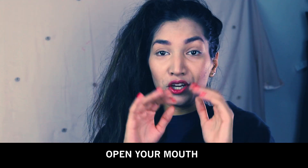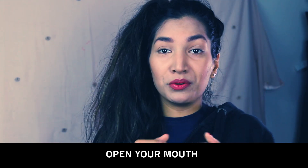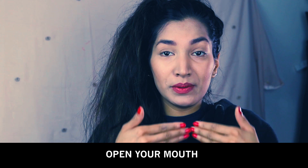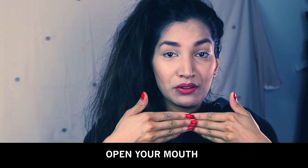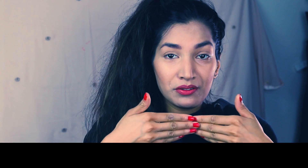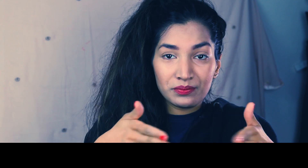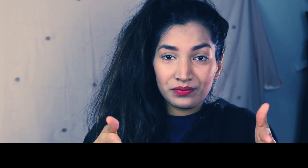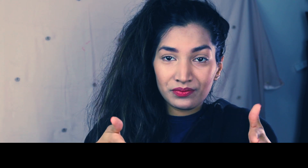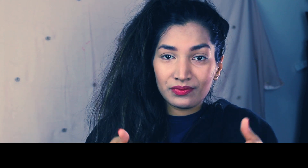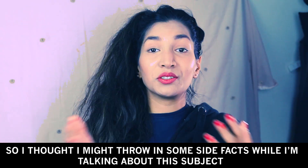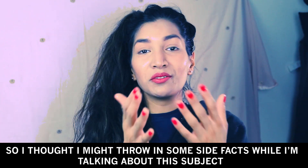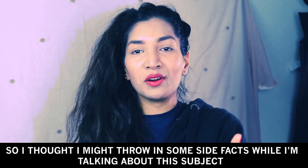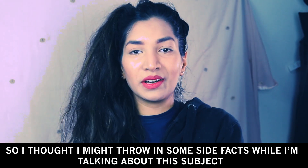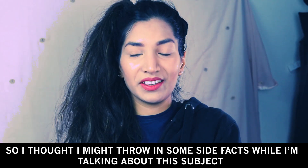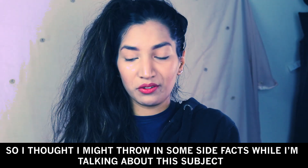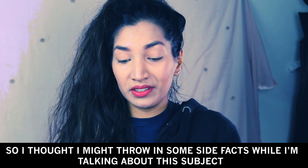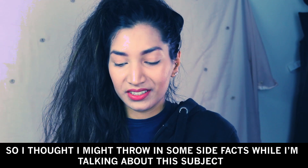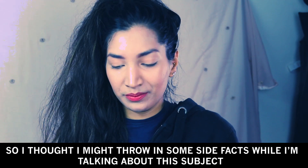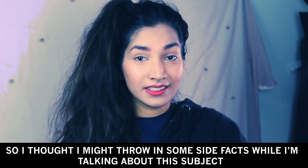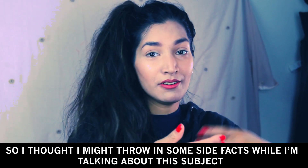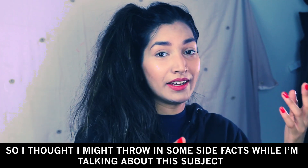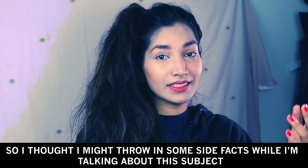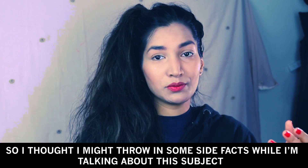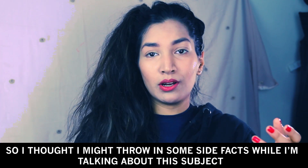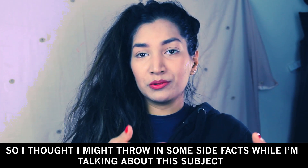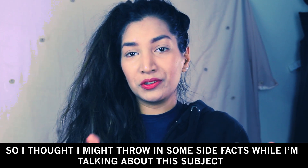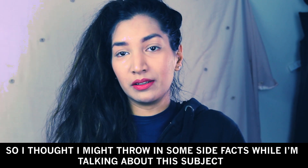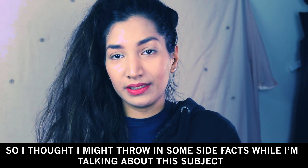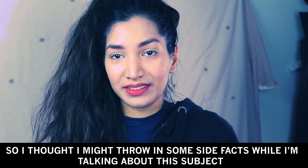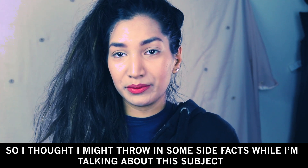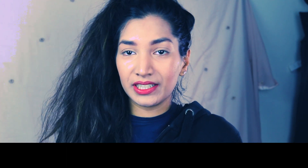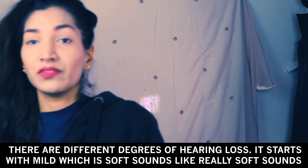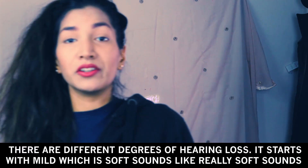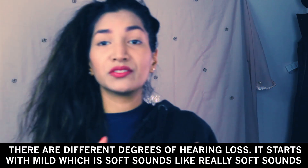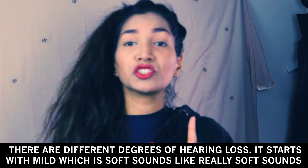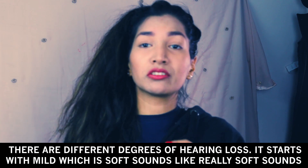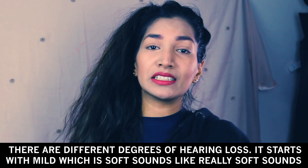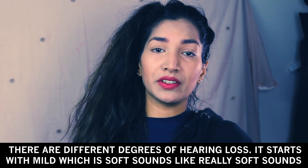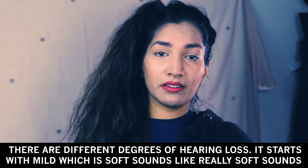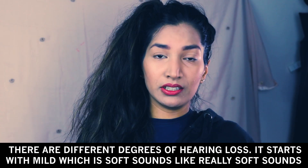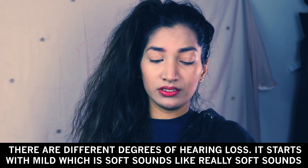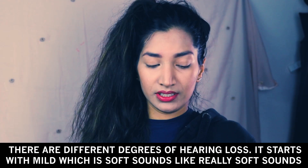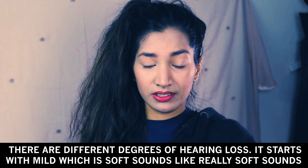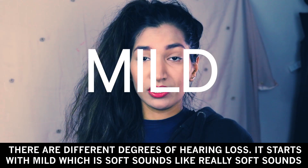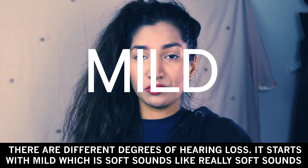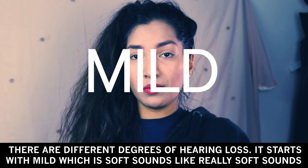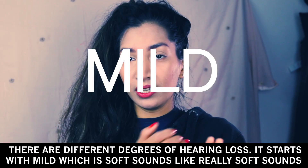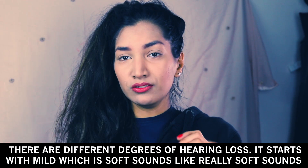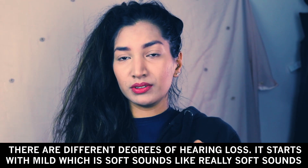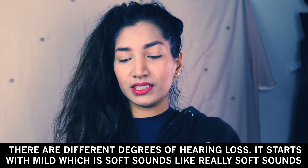Open your mouth. So I thought I might throw in some side facts while I'm talking about the subject. There are different degrees of hearing loss, and it starts with mild, which